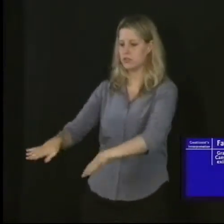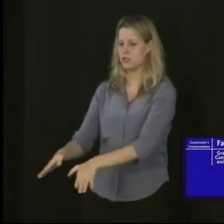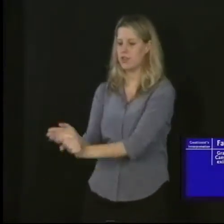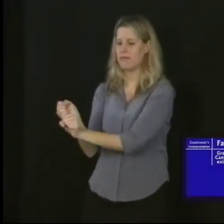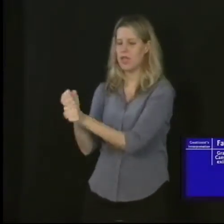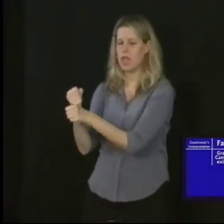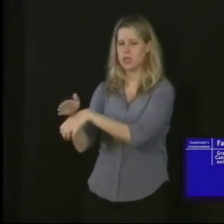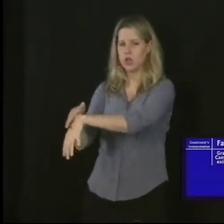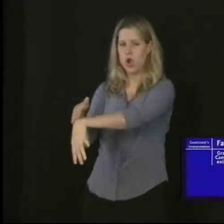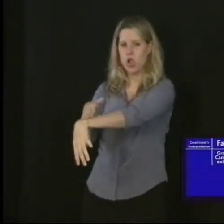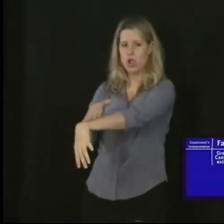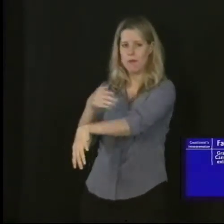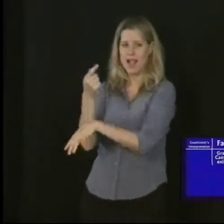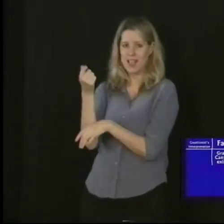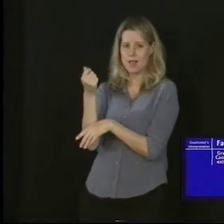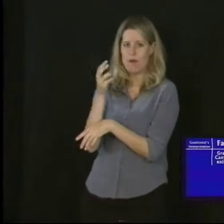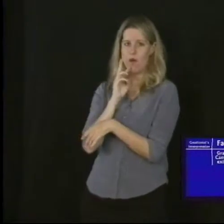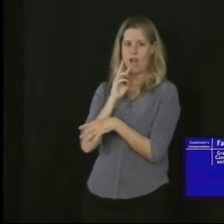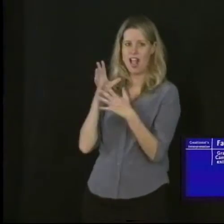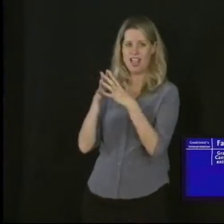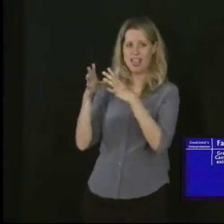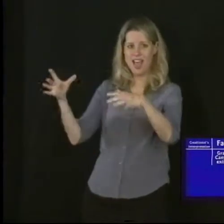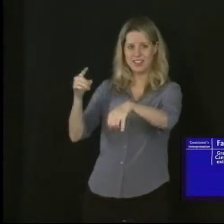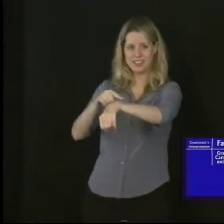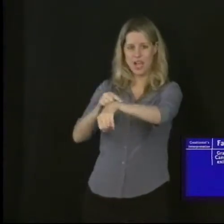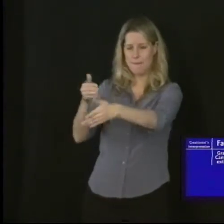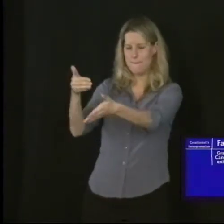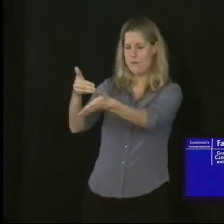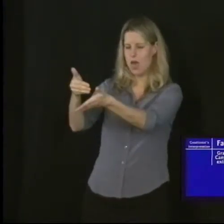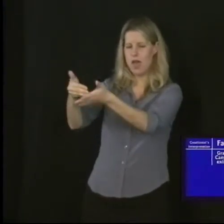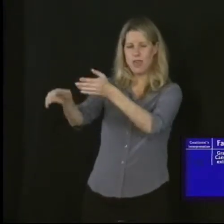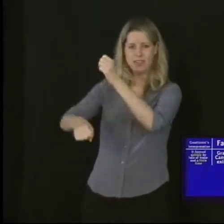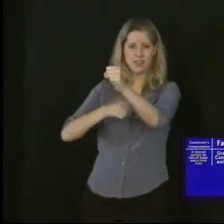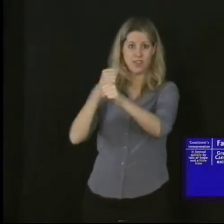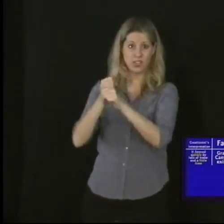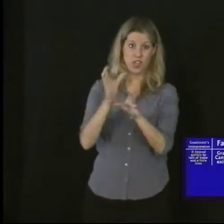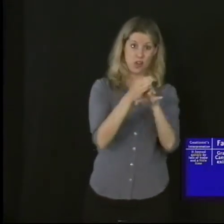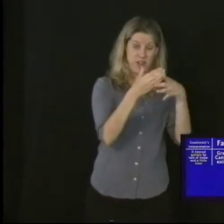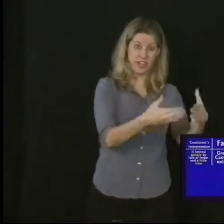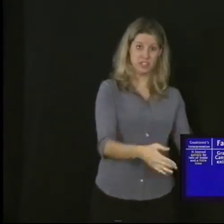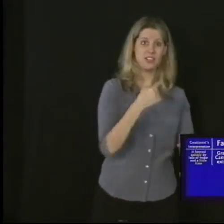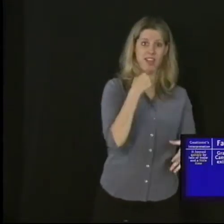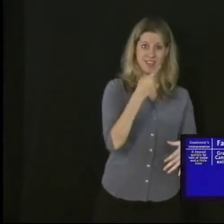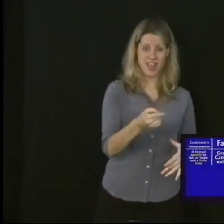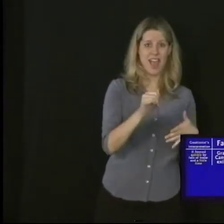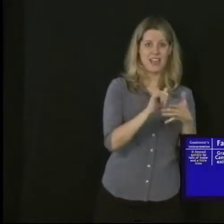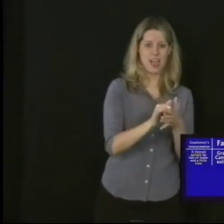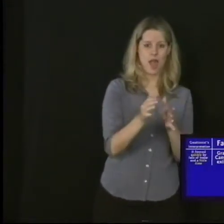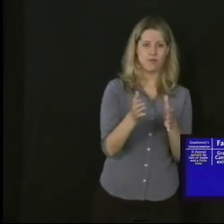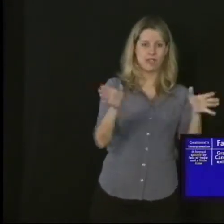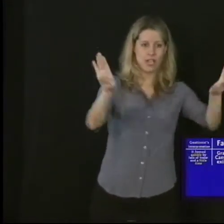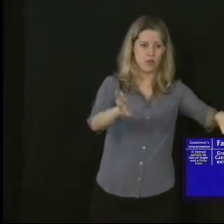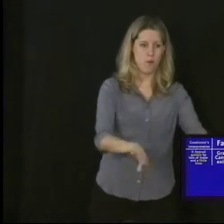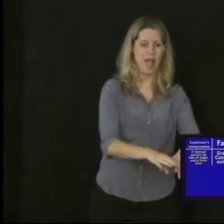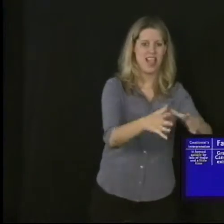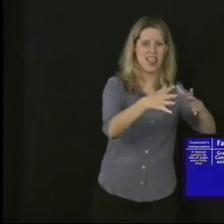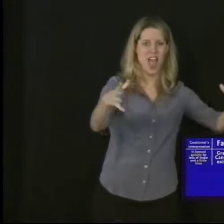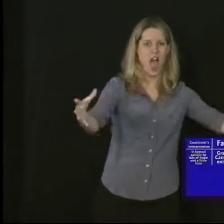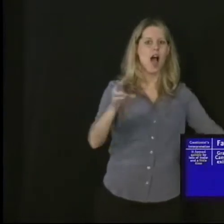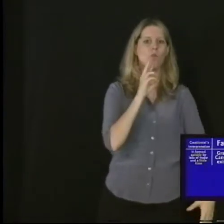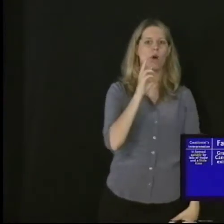water and lots of time. Millions of years. The creationist is going to tell you, oh, the canyon formed quickly by lots of